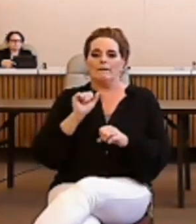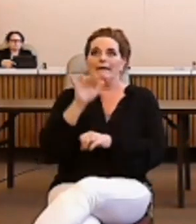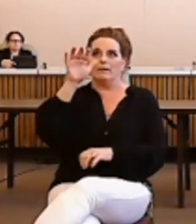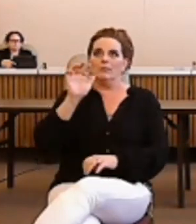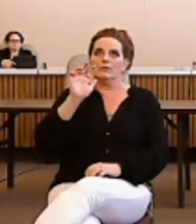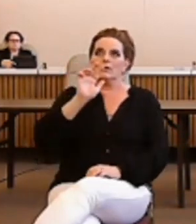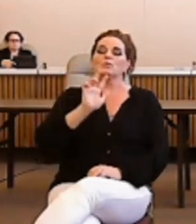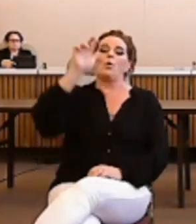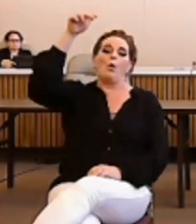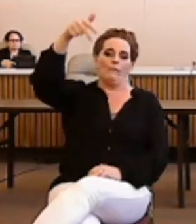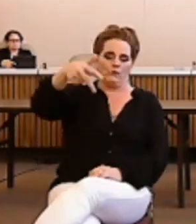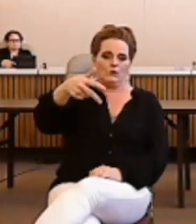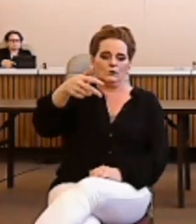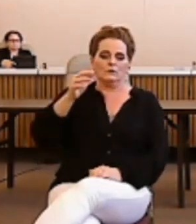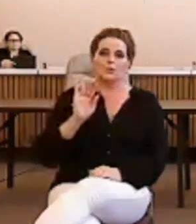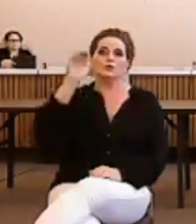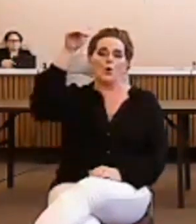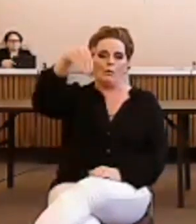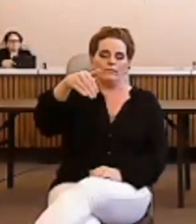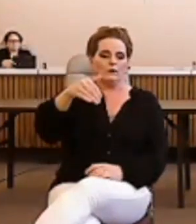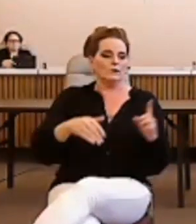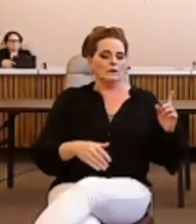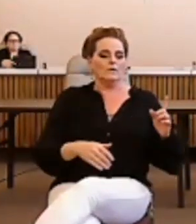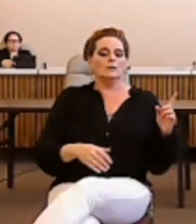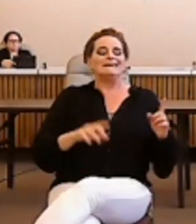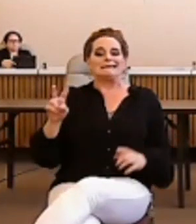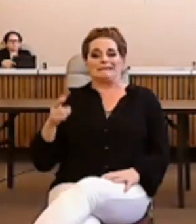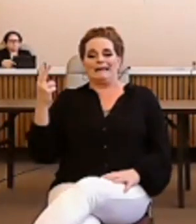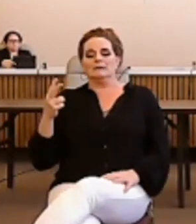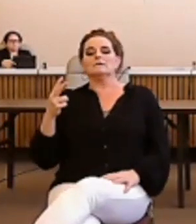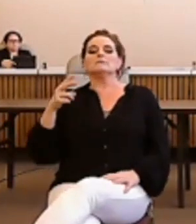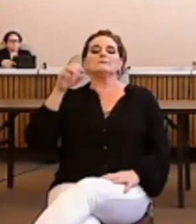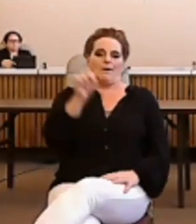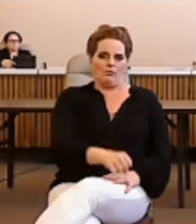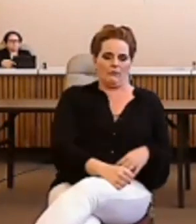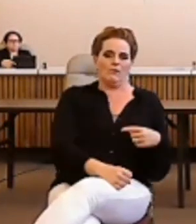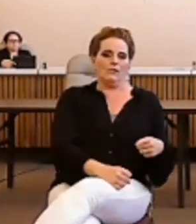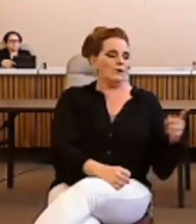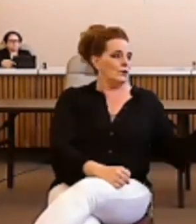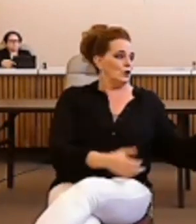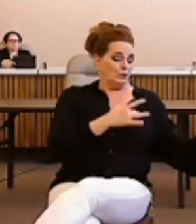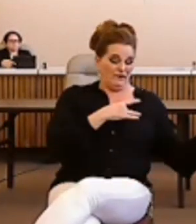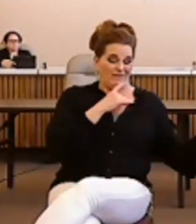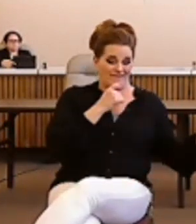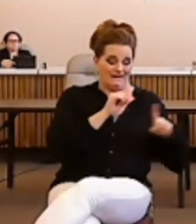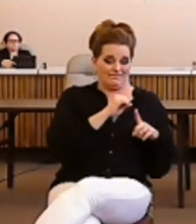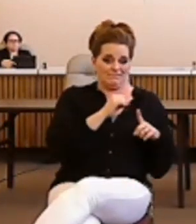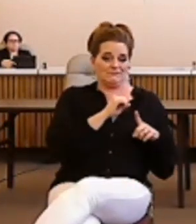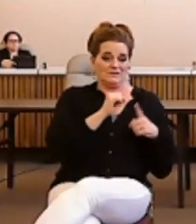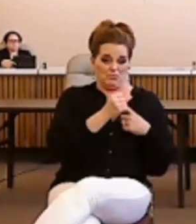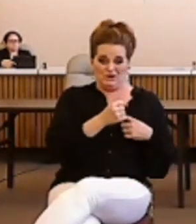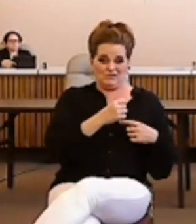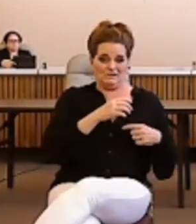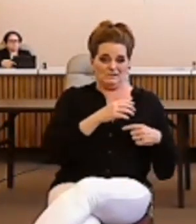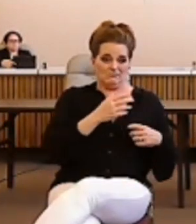into a gravity feed. Do you feel The that, second one is to the south. do you feel that that condition accurately conveys what it is It that does, you're